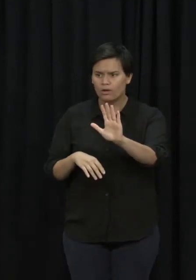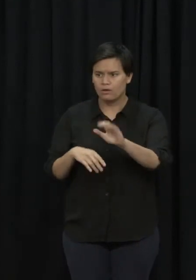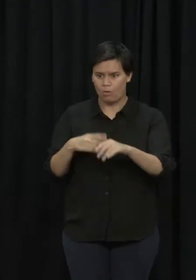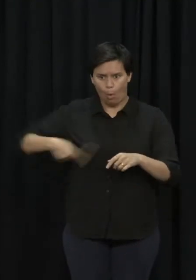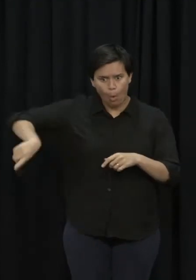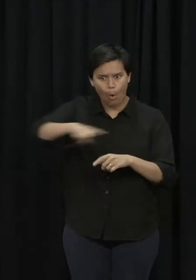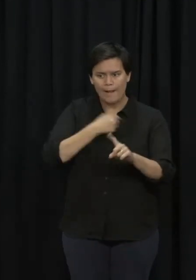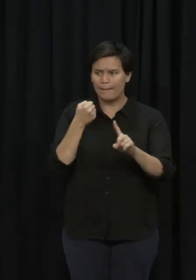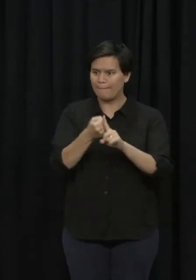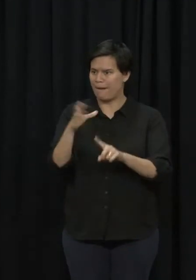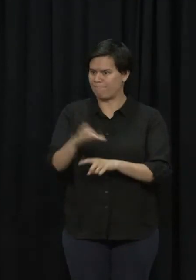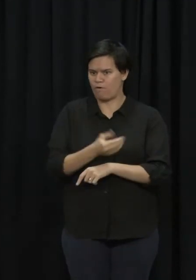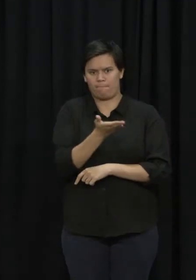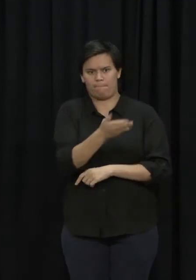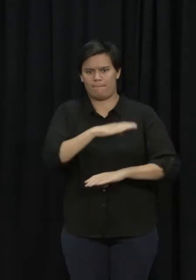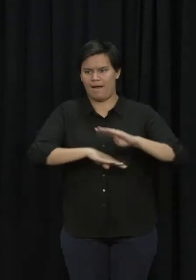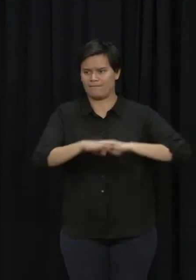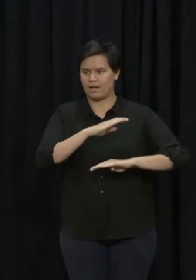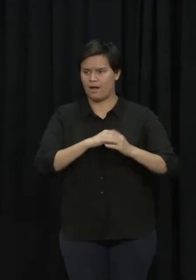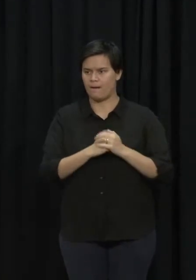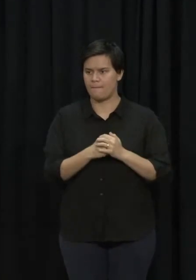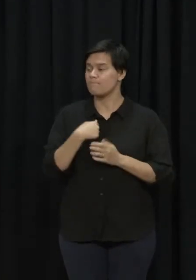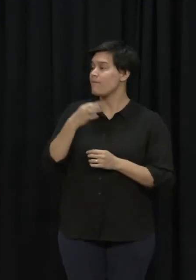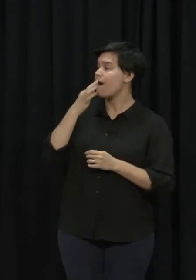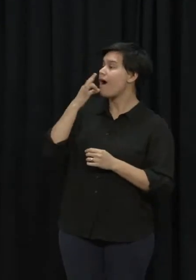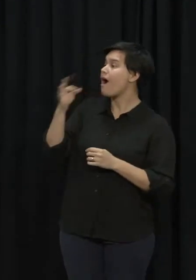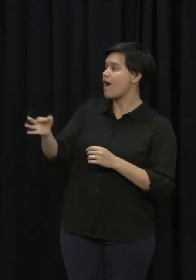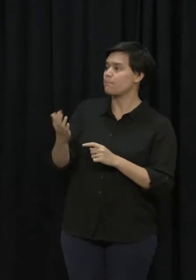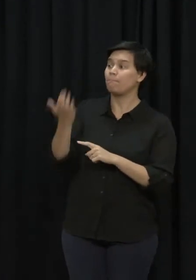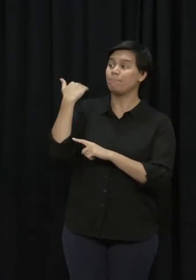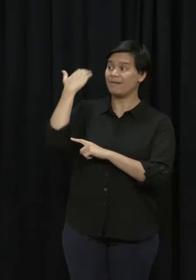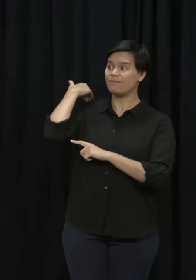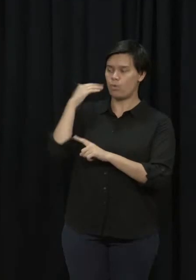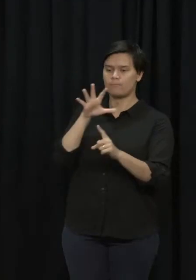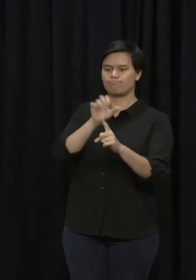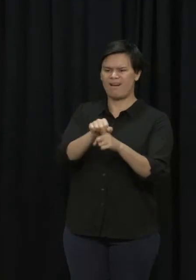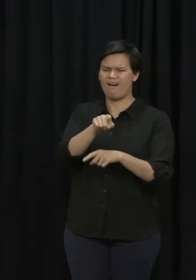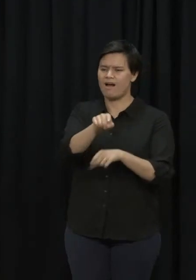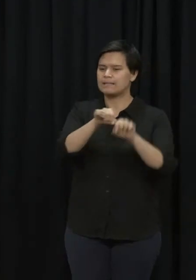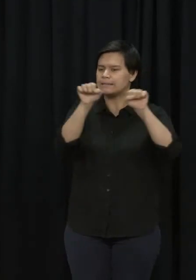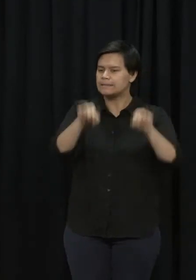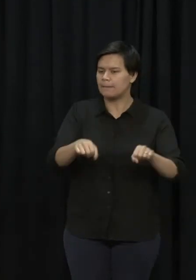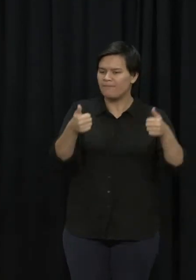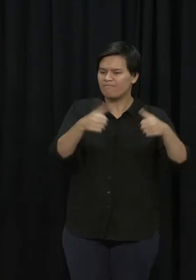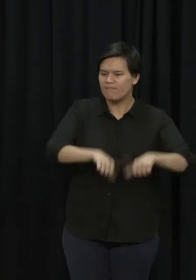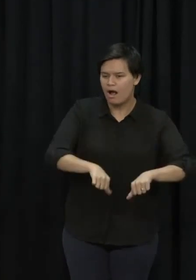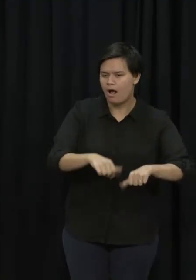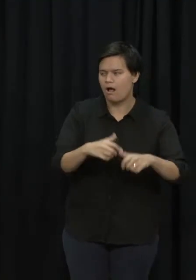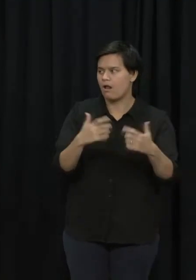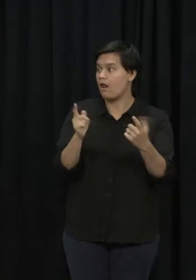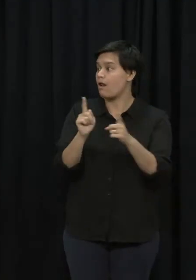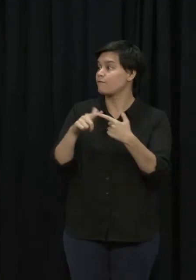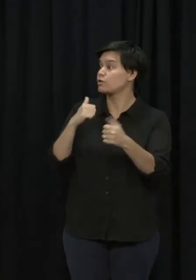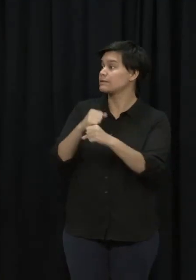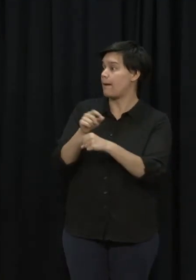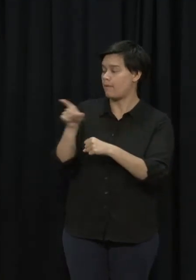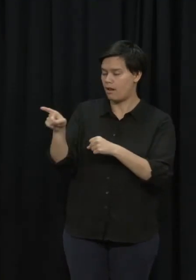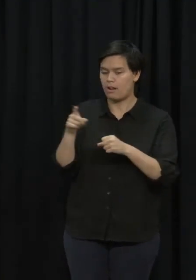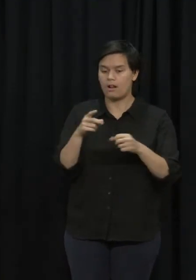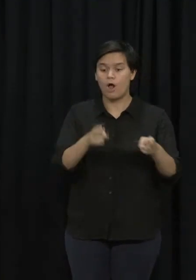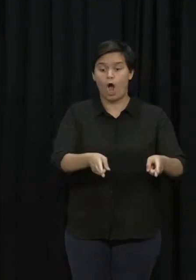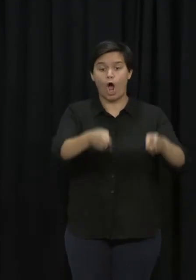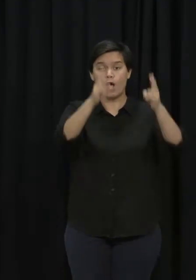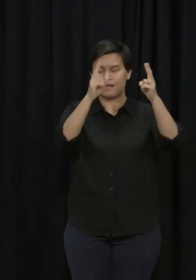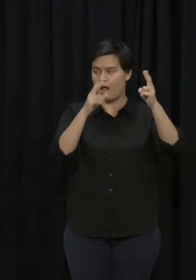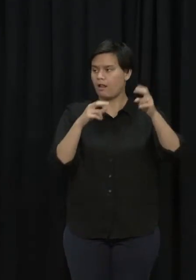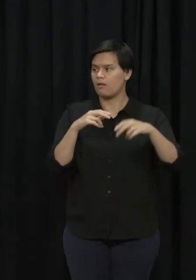the past, there have been systemic failures, and one of them was, managed isolation when the police were supposed to be checking